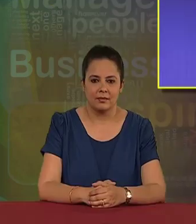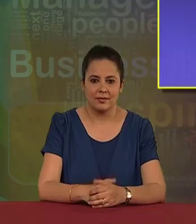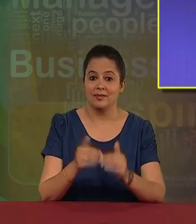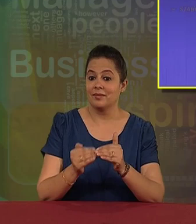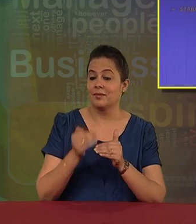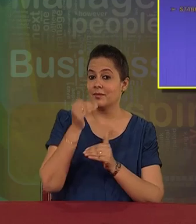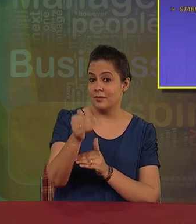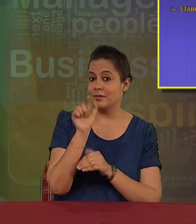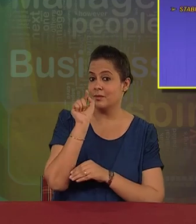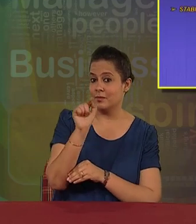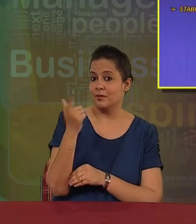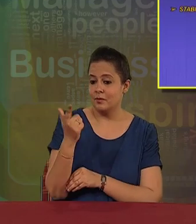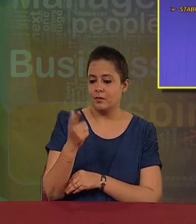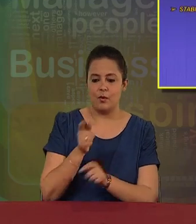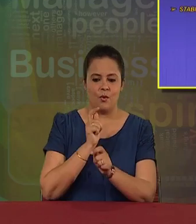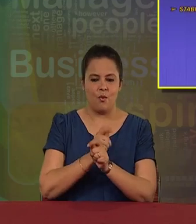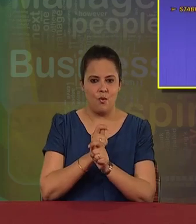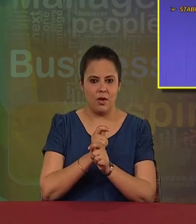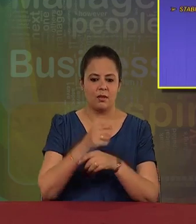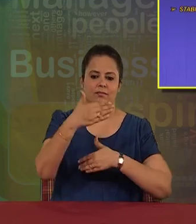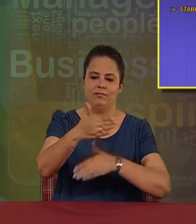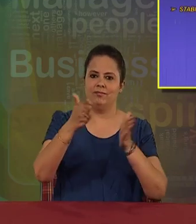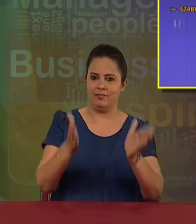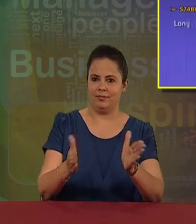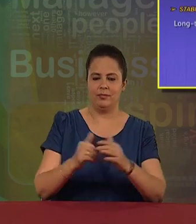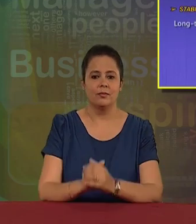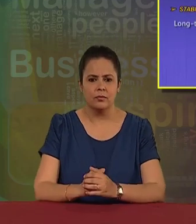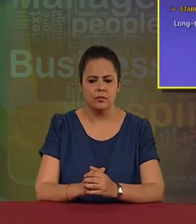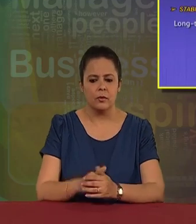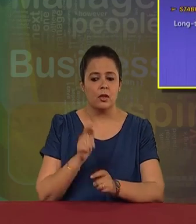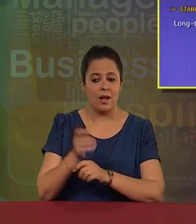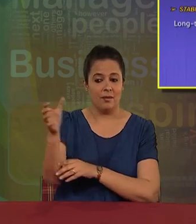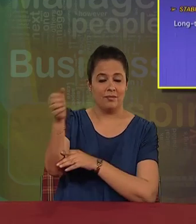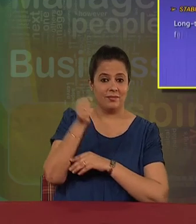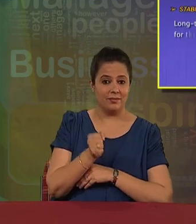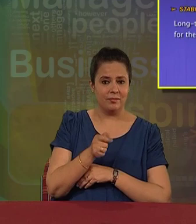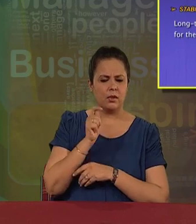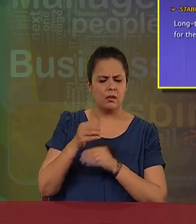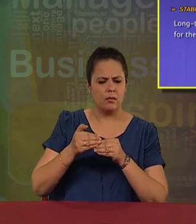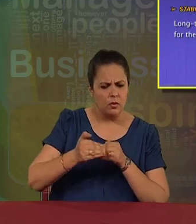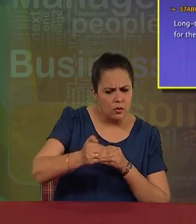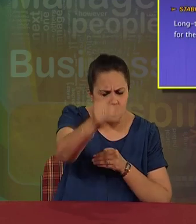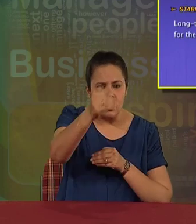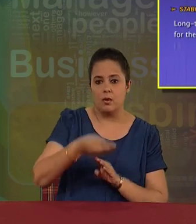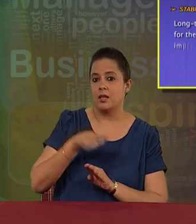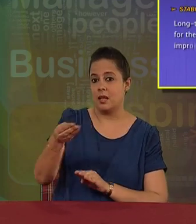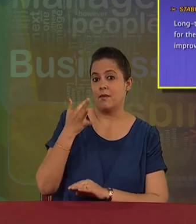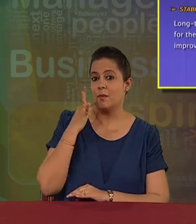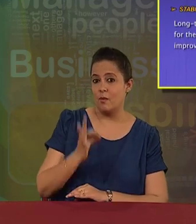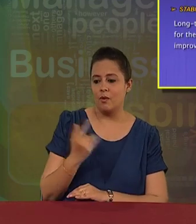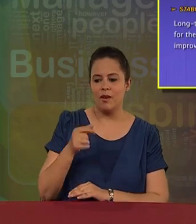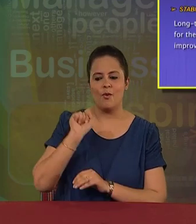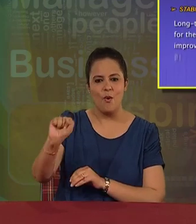Our next principle is stability of tenure of personnel. Long-term employment is important for the development